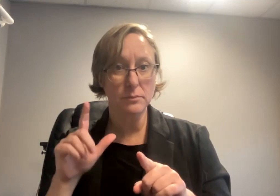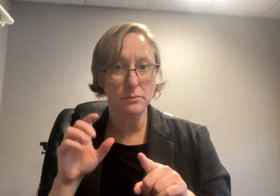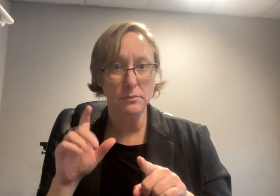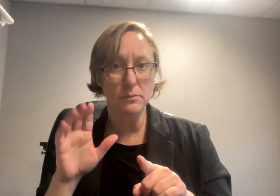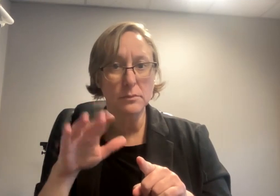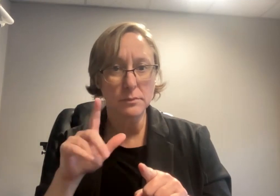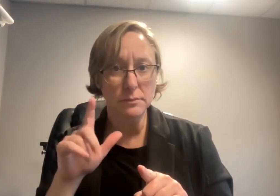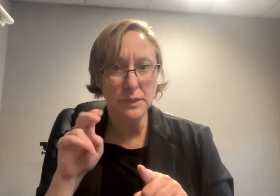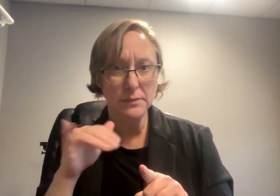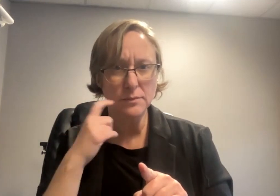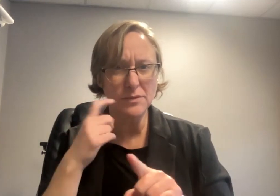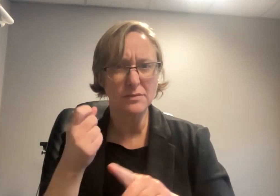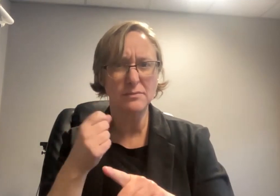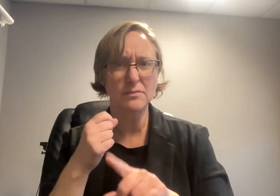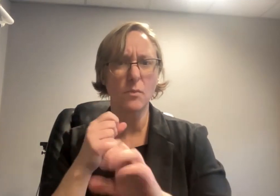Good.